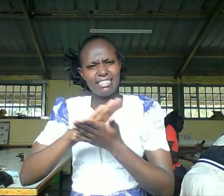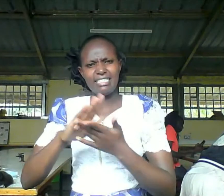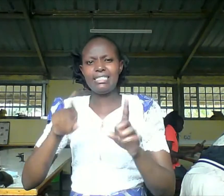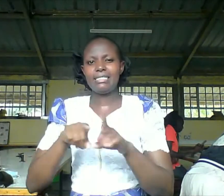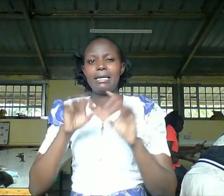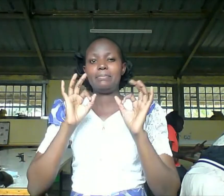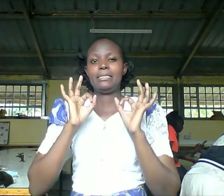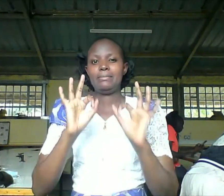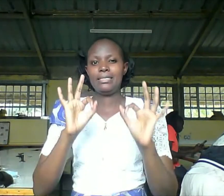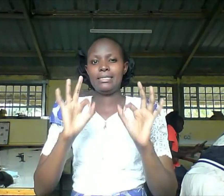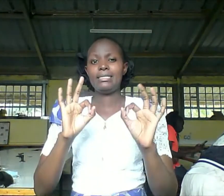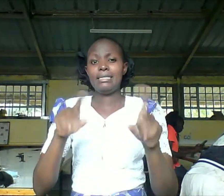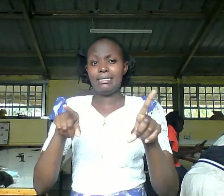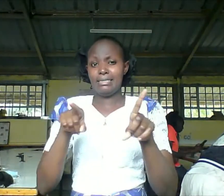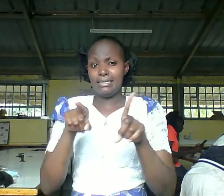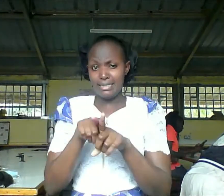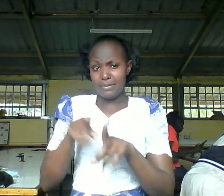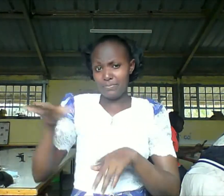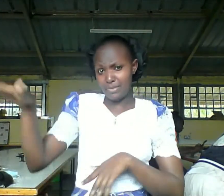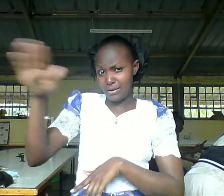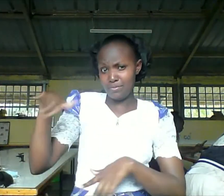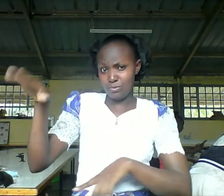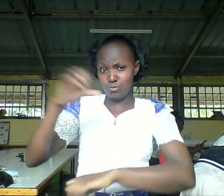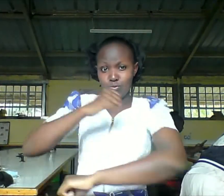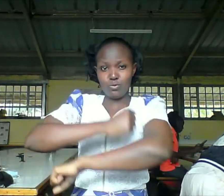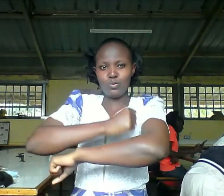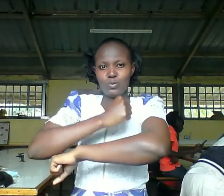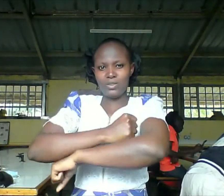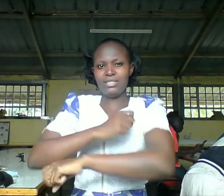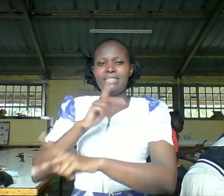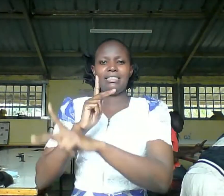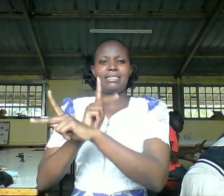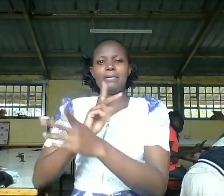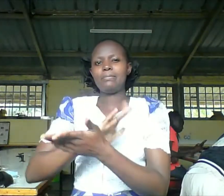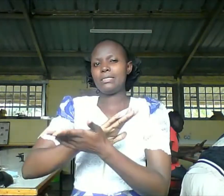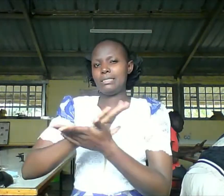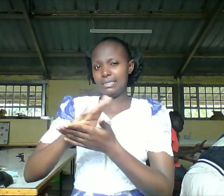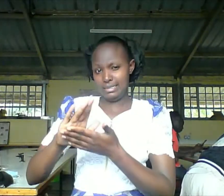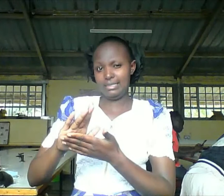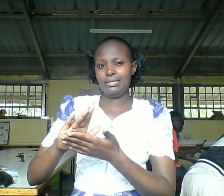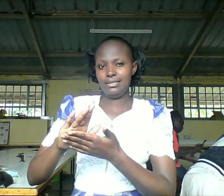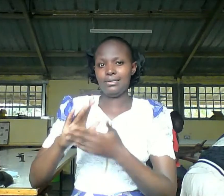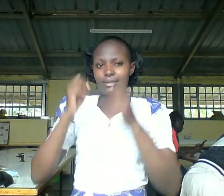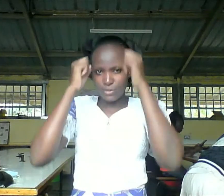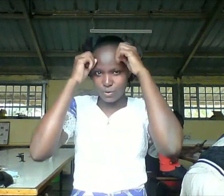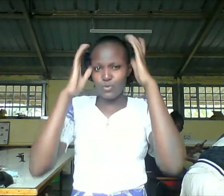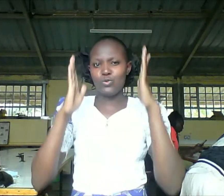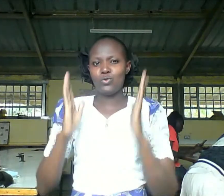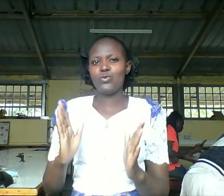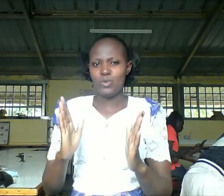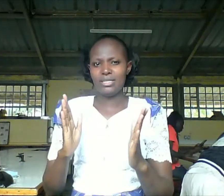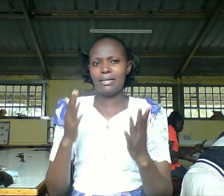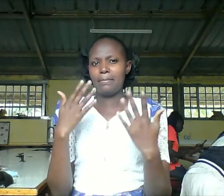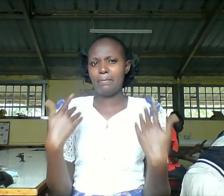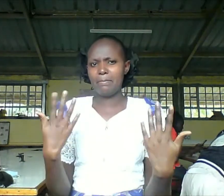keep the school environment clean. Students, don't try to throw papers everywhere in the